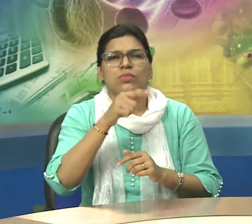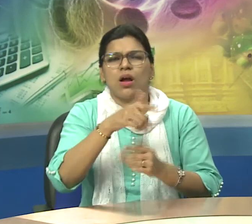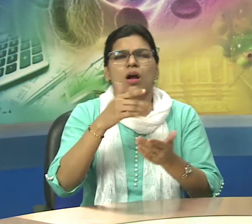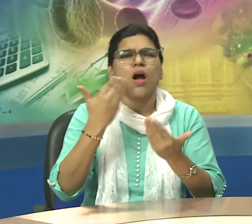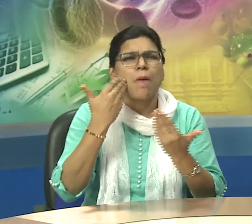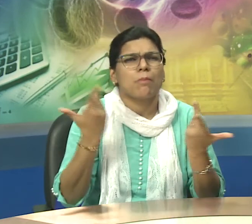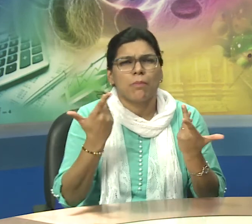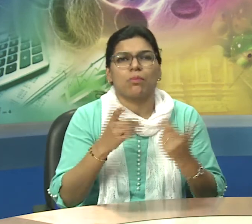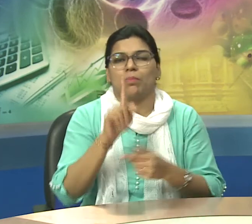Red Fort